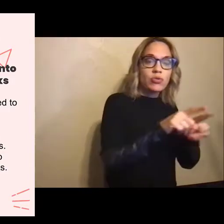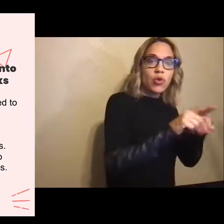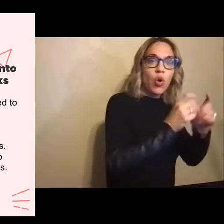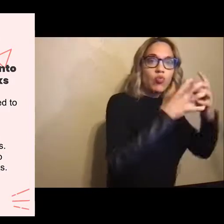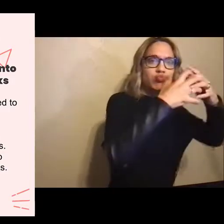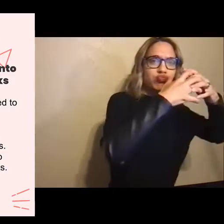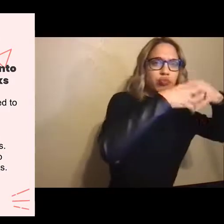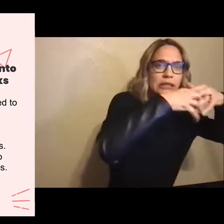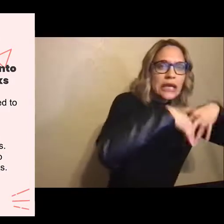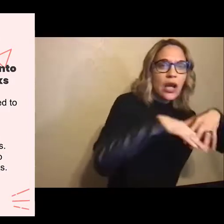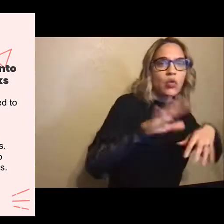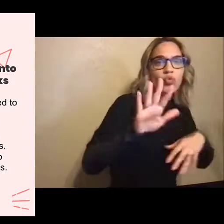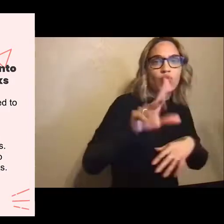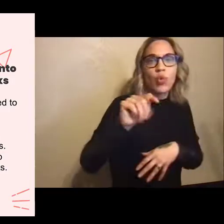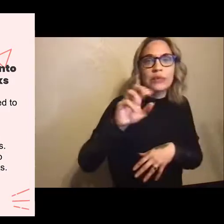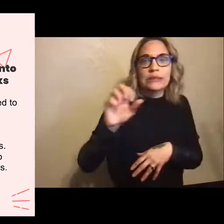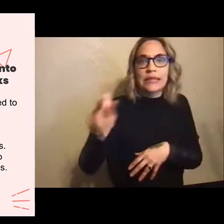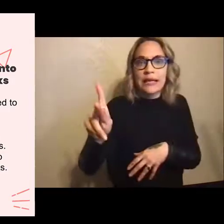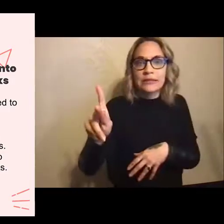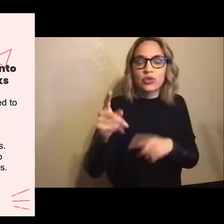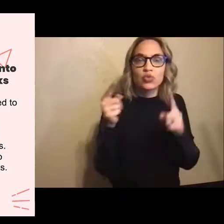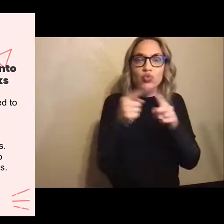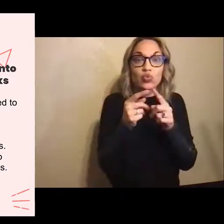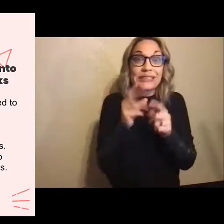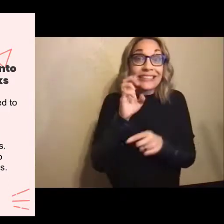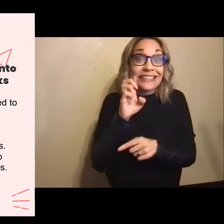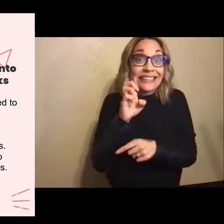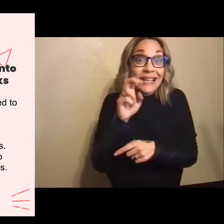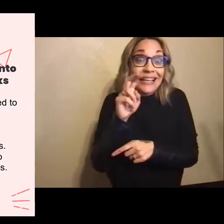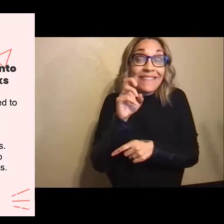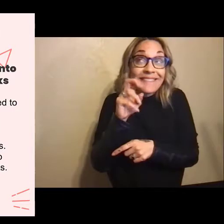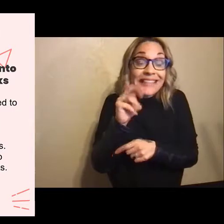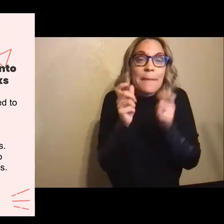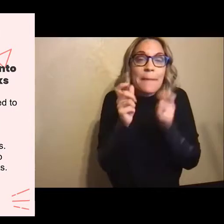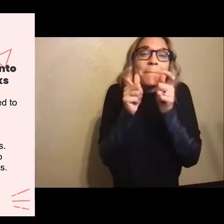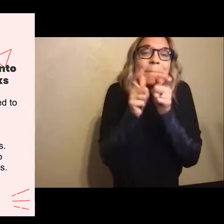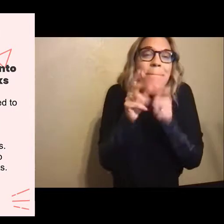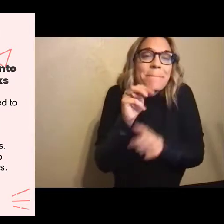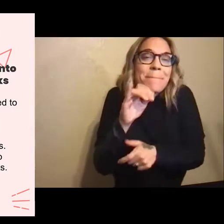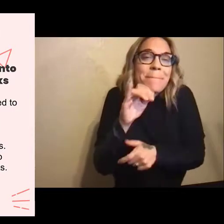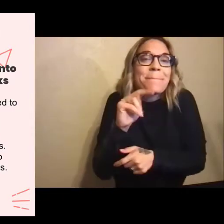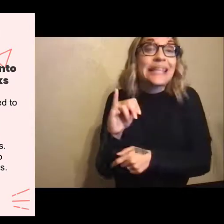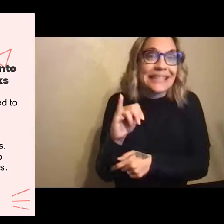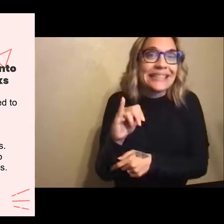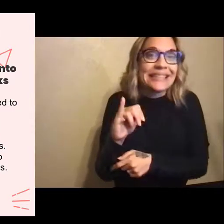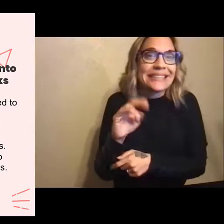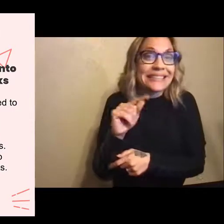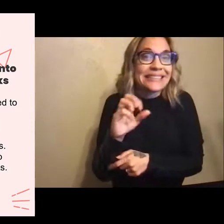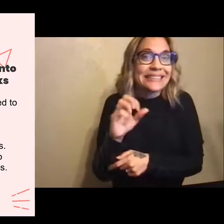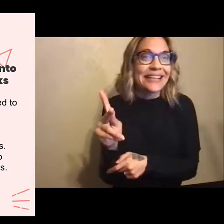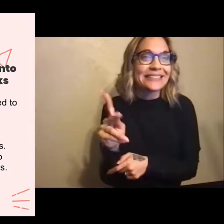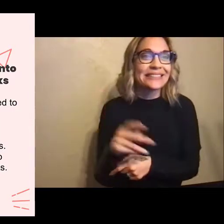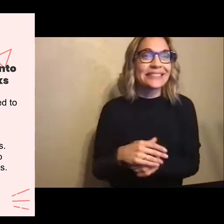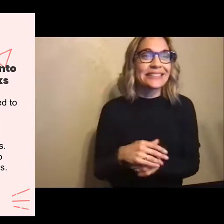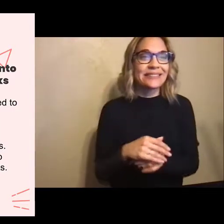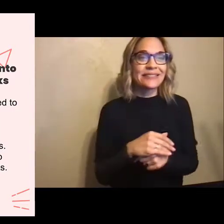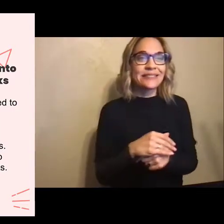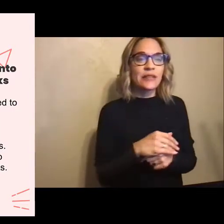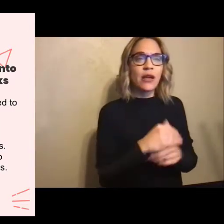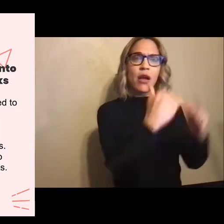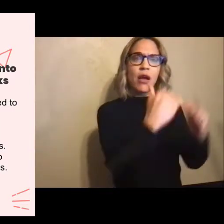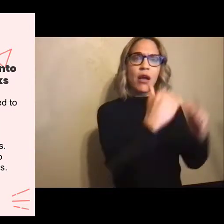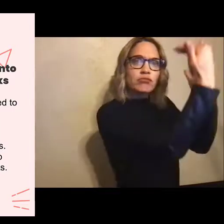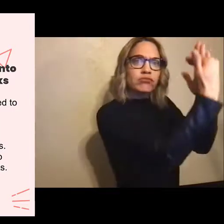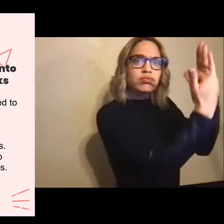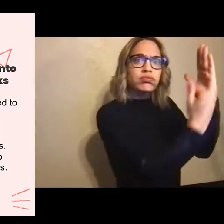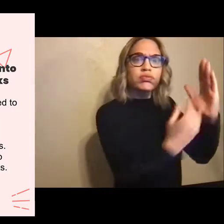Take a break. And also break down your tasks to their simplest form, even to a